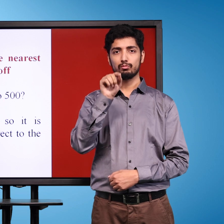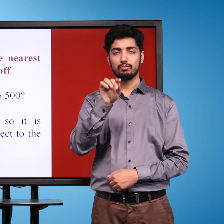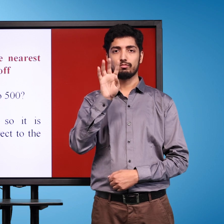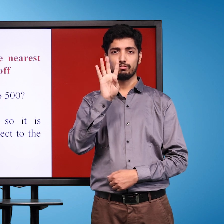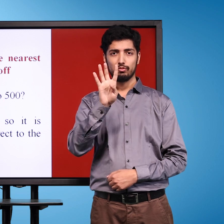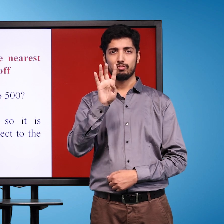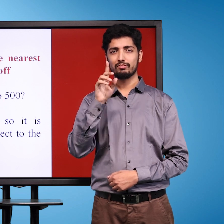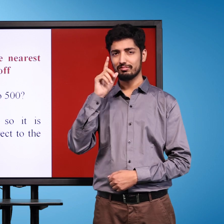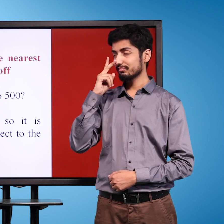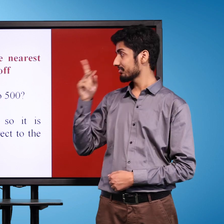1.3.3